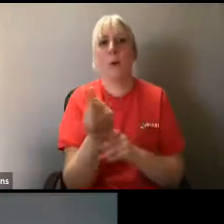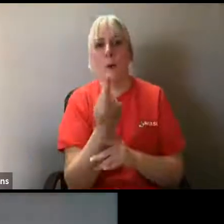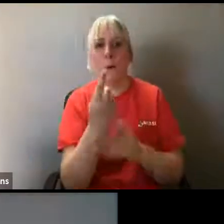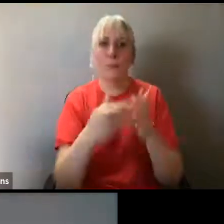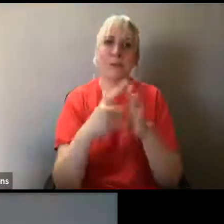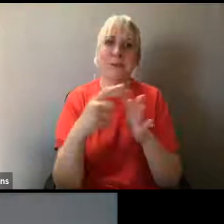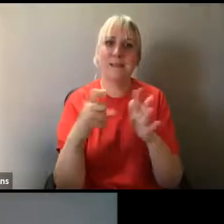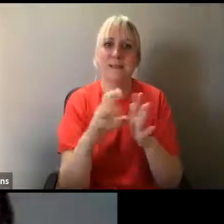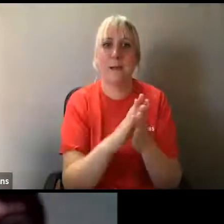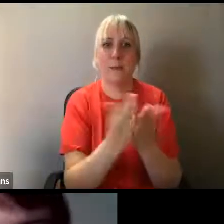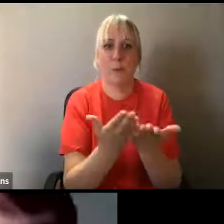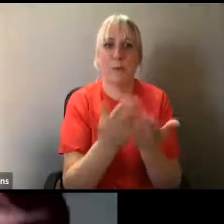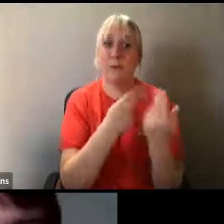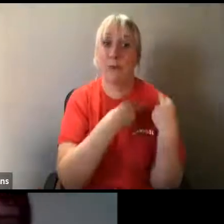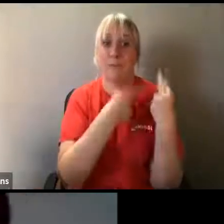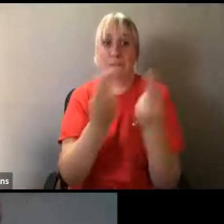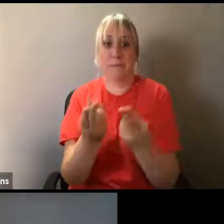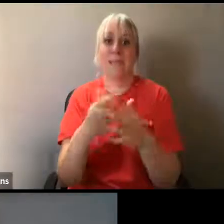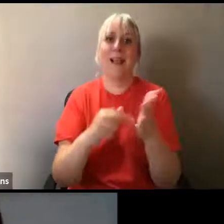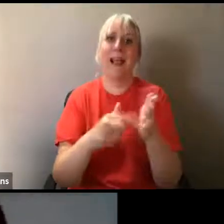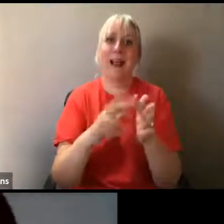to you, Ellen, to kick us off.